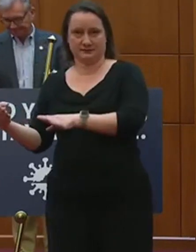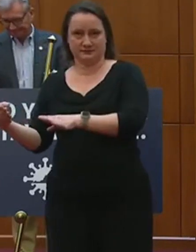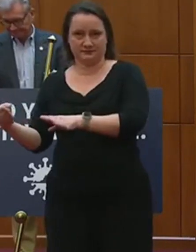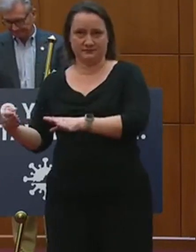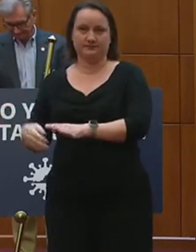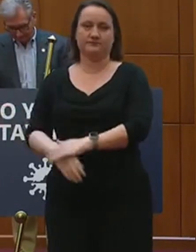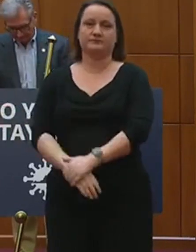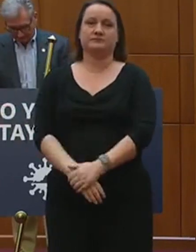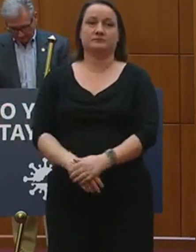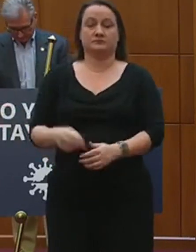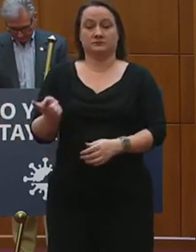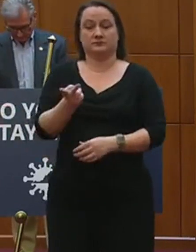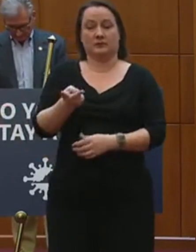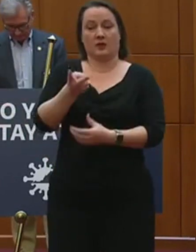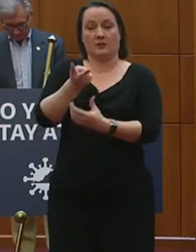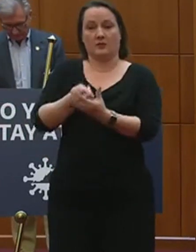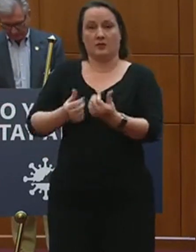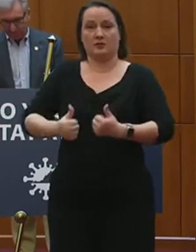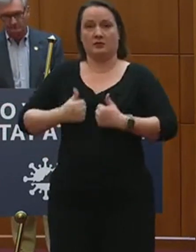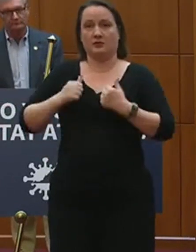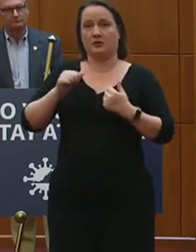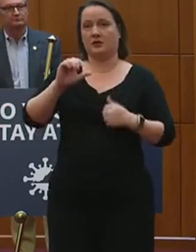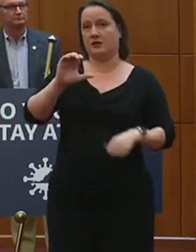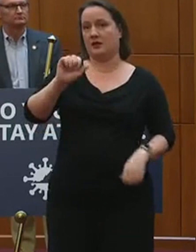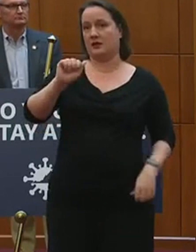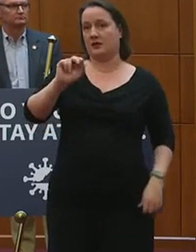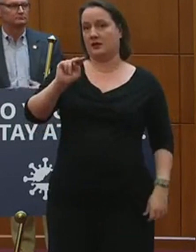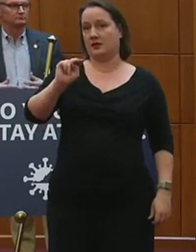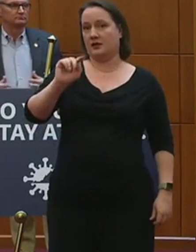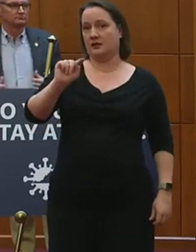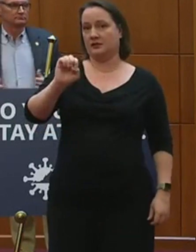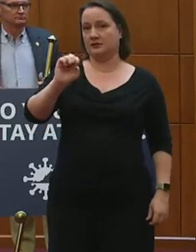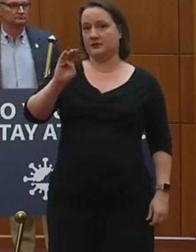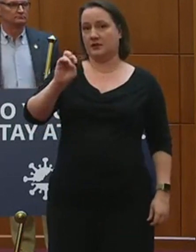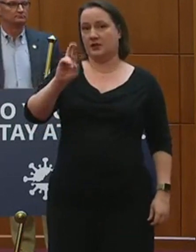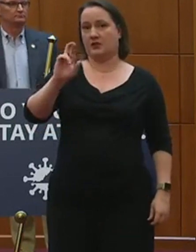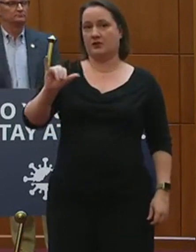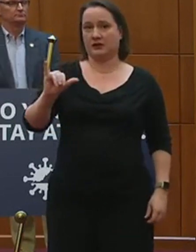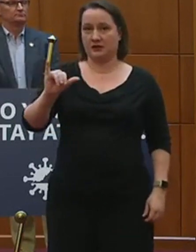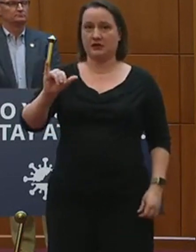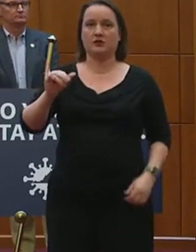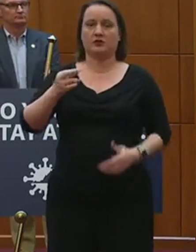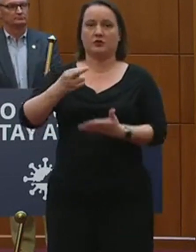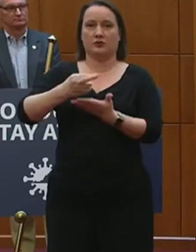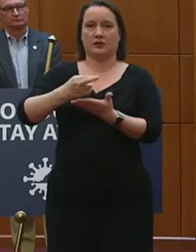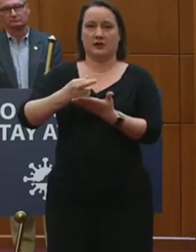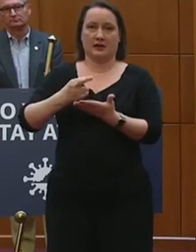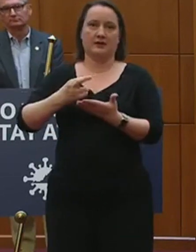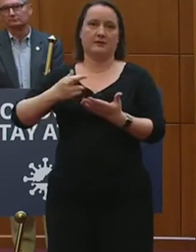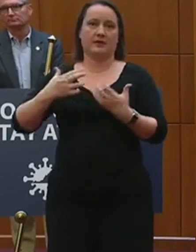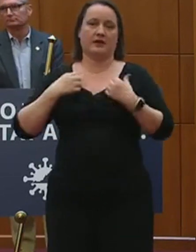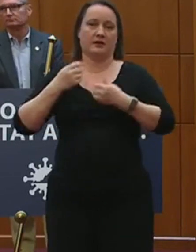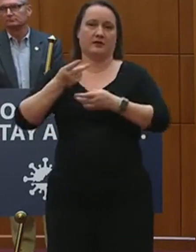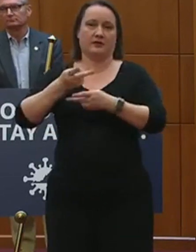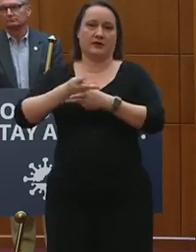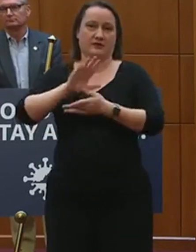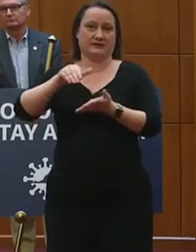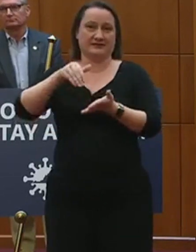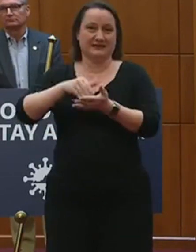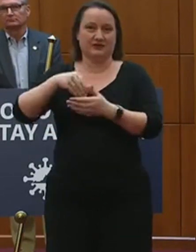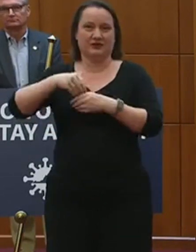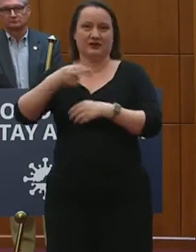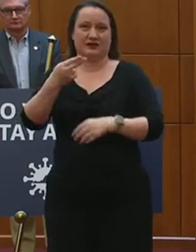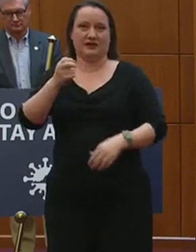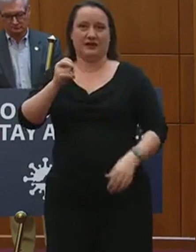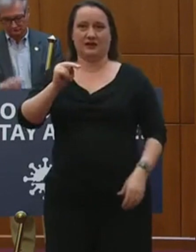and these were both residents of the Canterbury Rehabilitation and Healthcare Center in Henrico County. And this morning, we